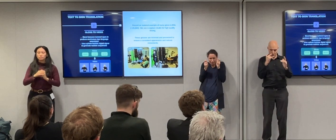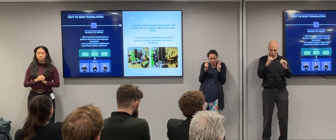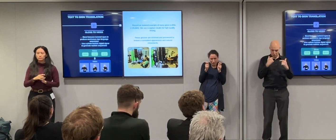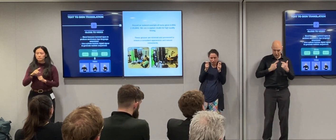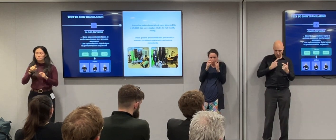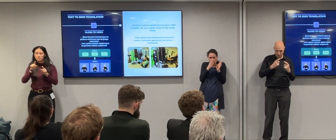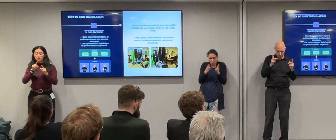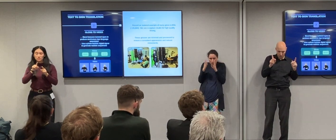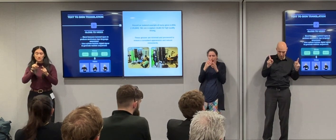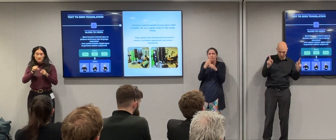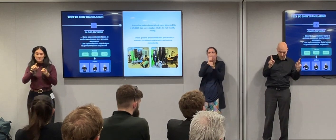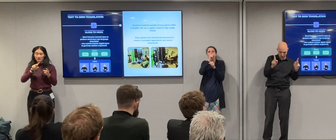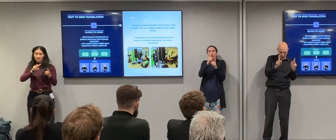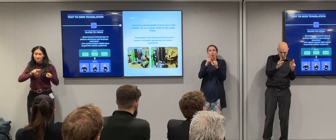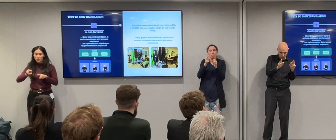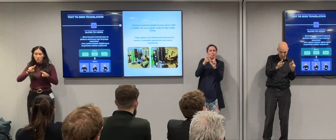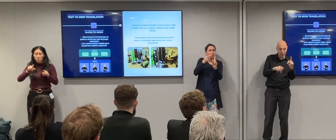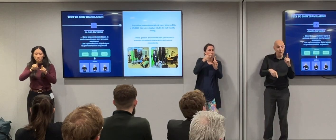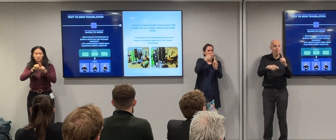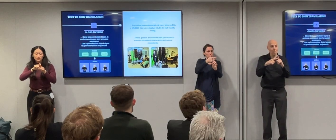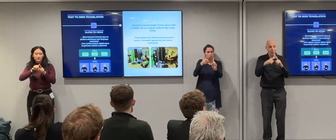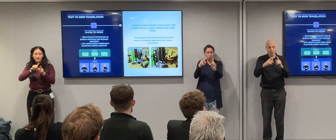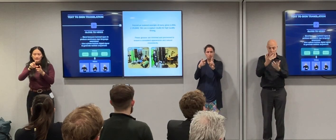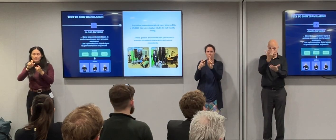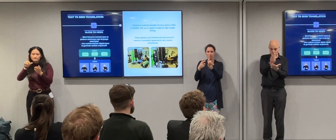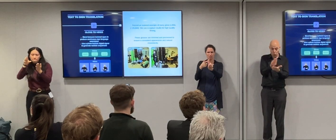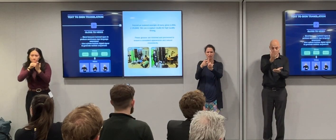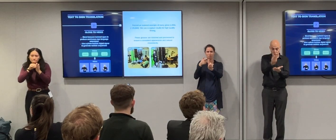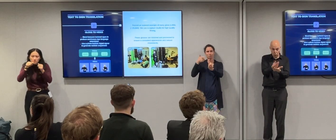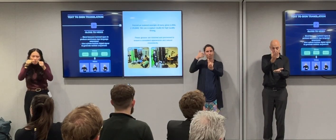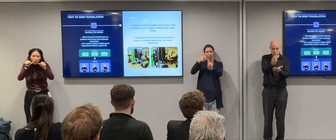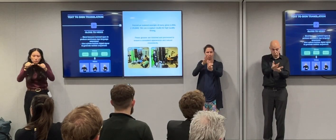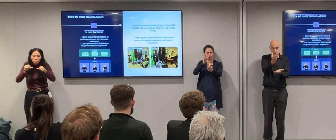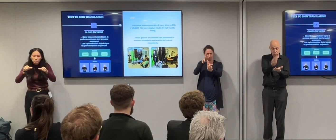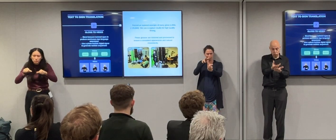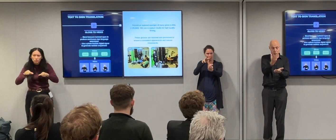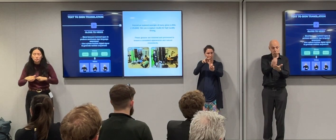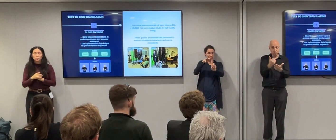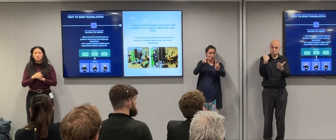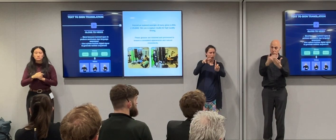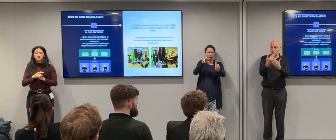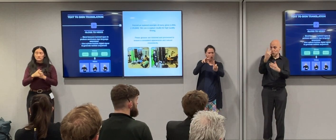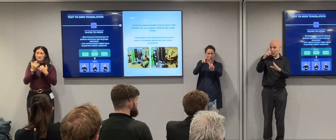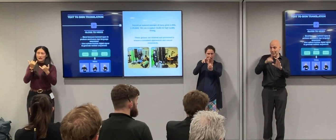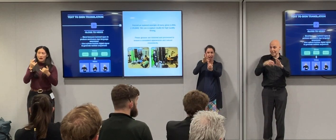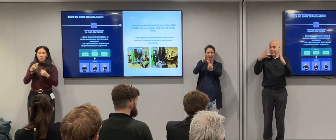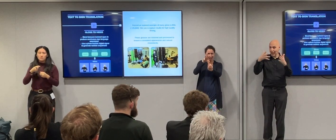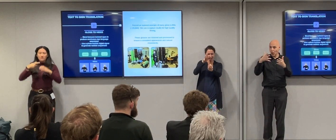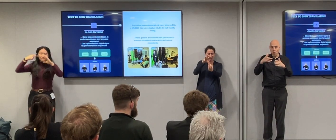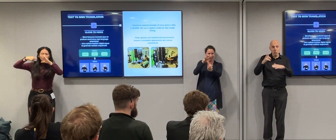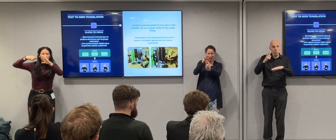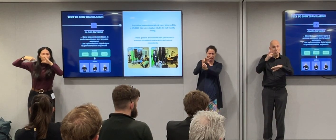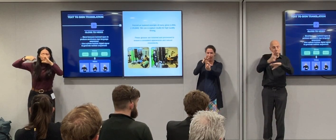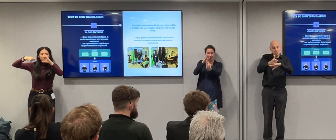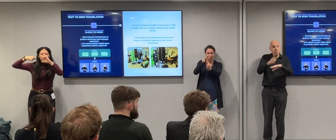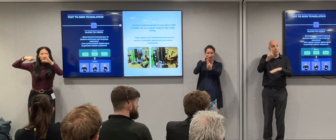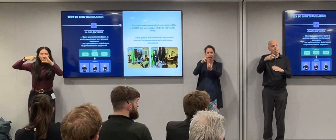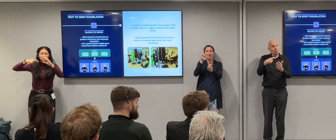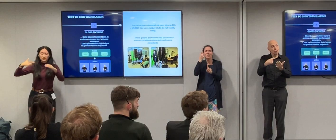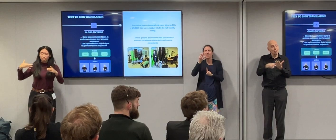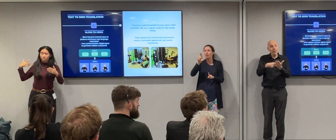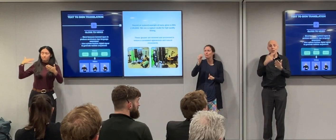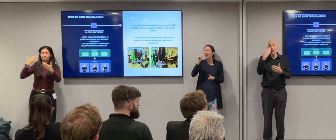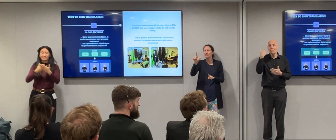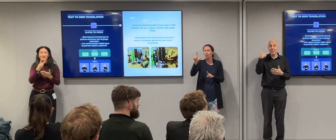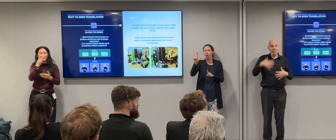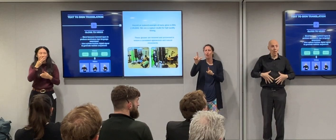a consistent appearance over many different recordings. We've been recording glosses for almost 2 years now. Rachel recently had a baby. She was a